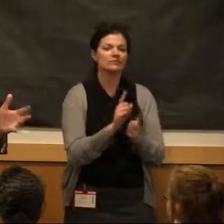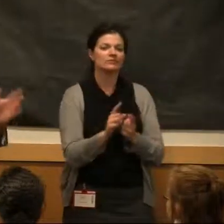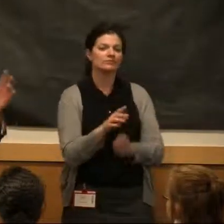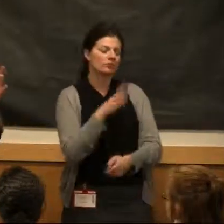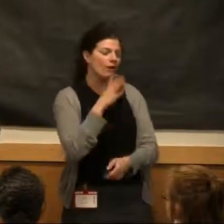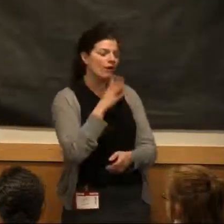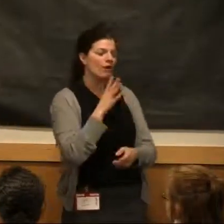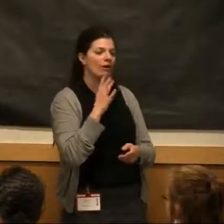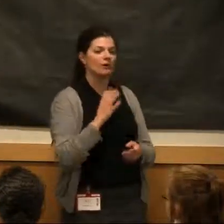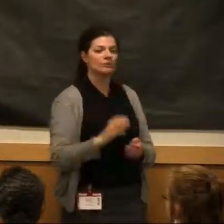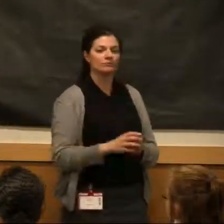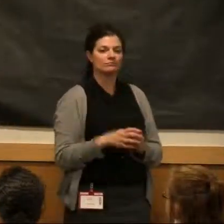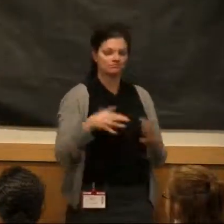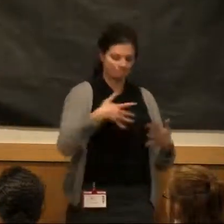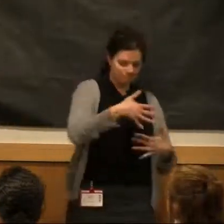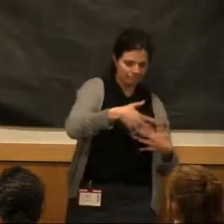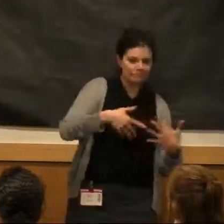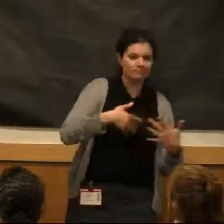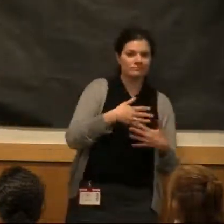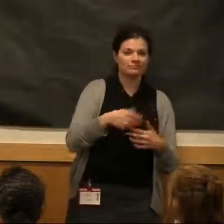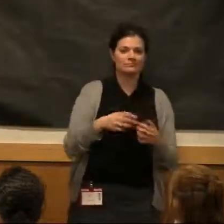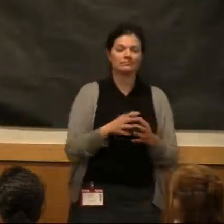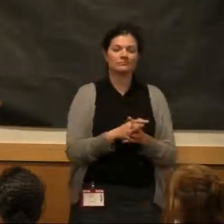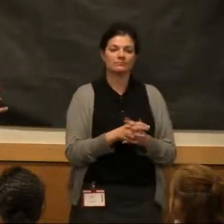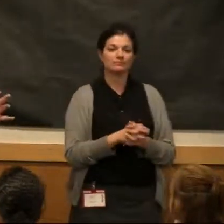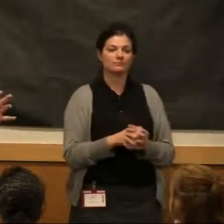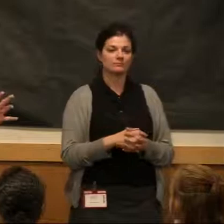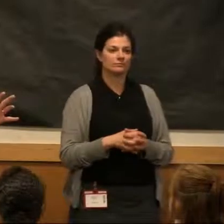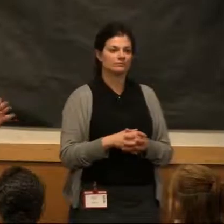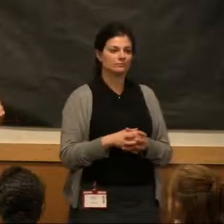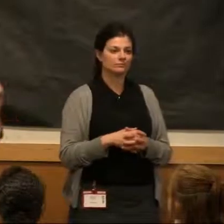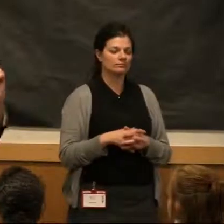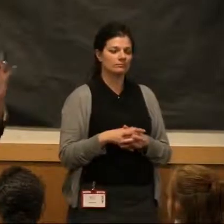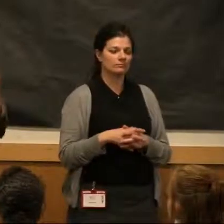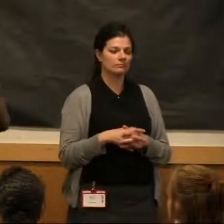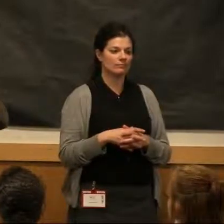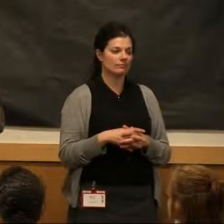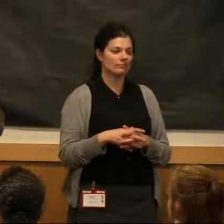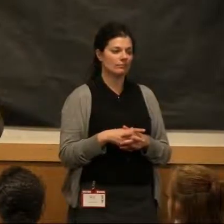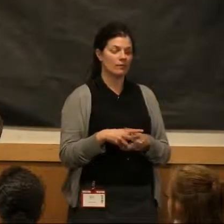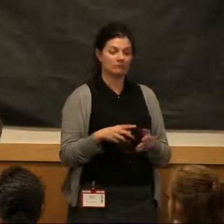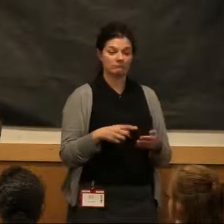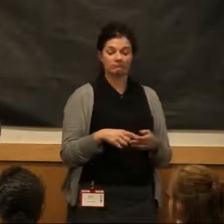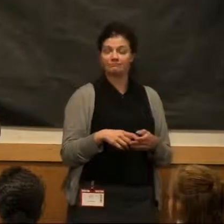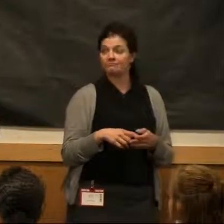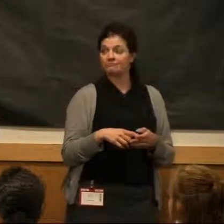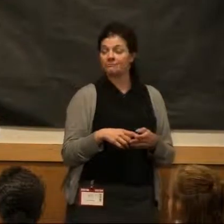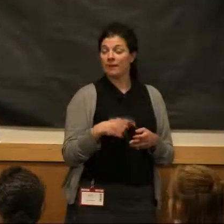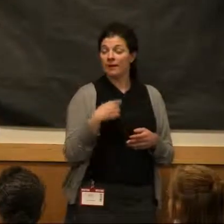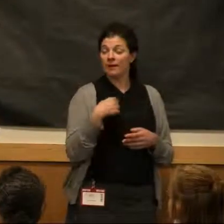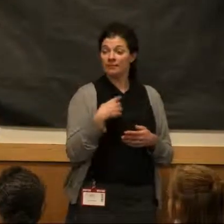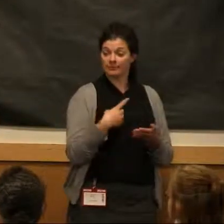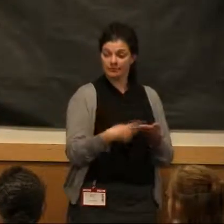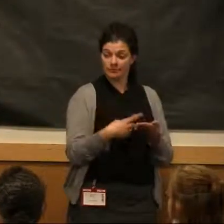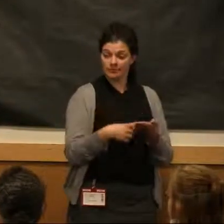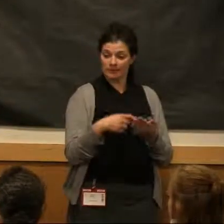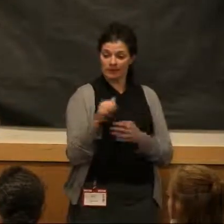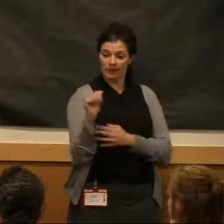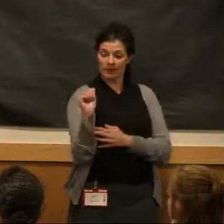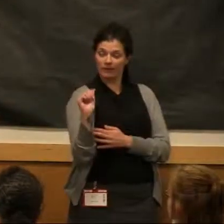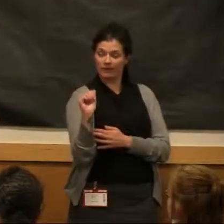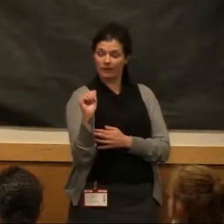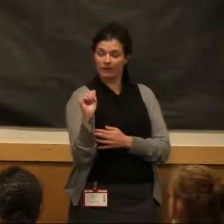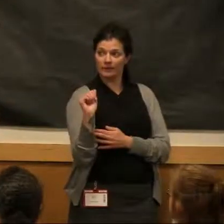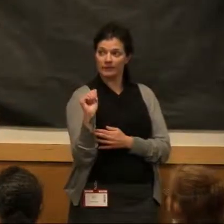other people and engage with them in the things that they feel like they really enjoy. Now, I'm talking about athletics because